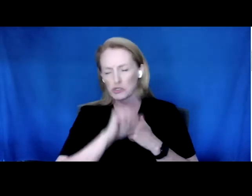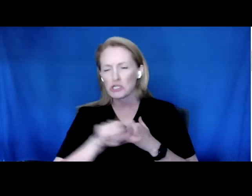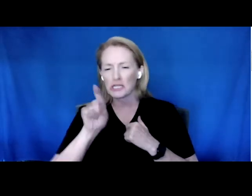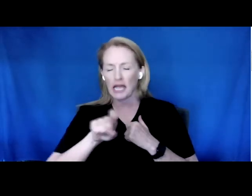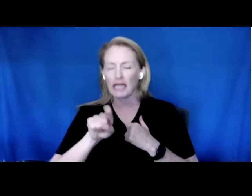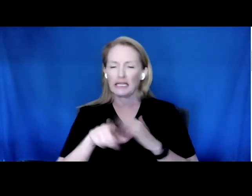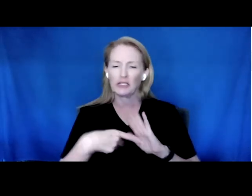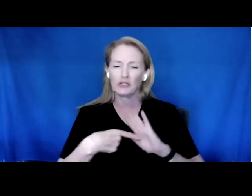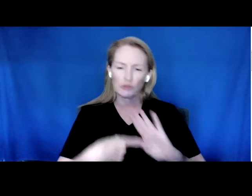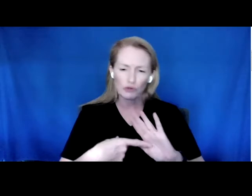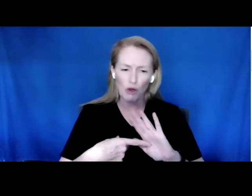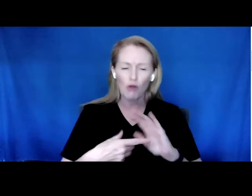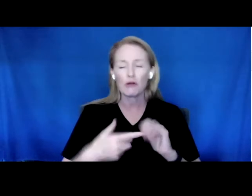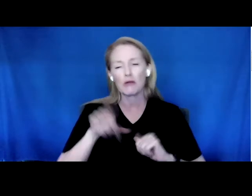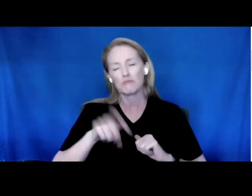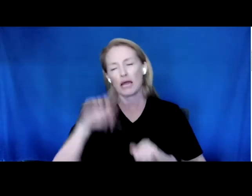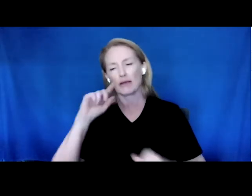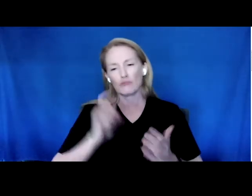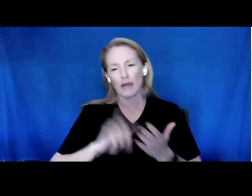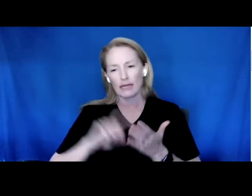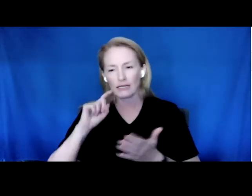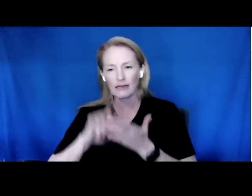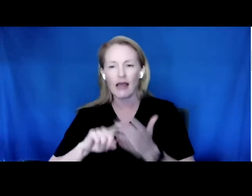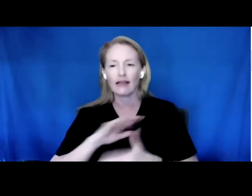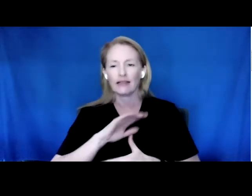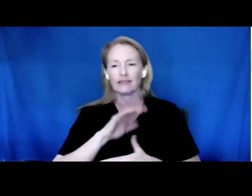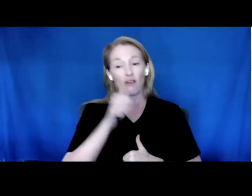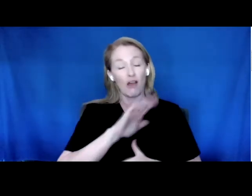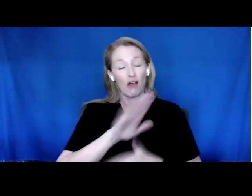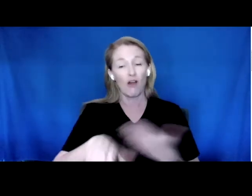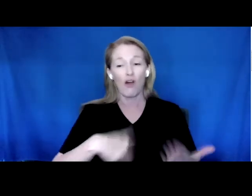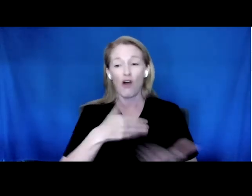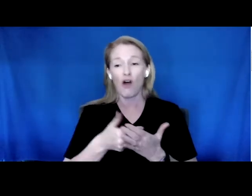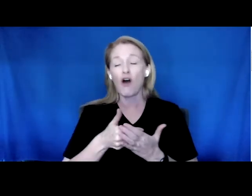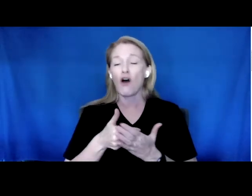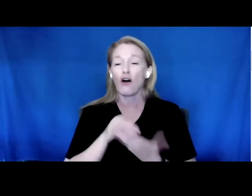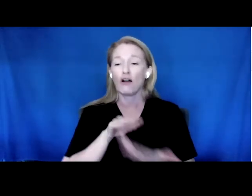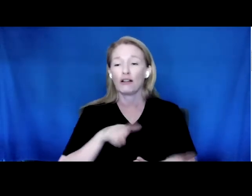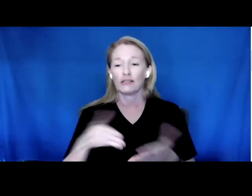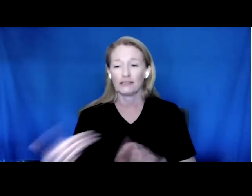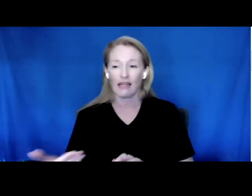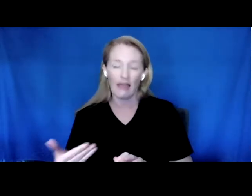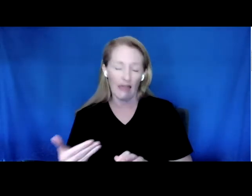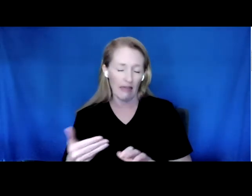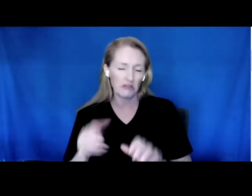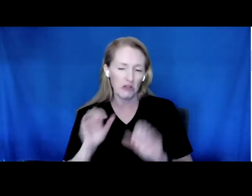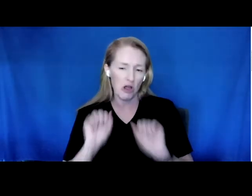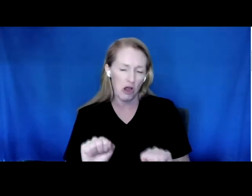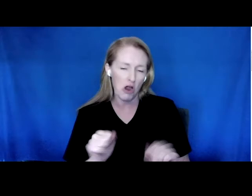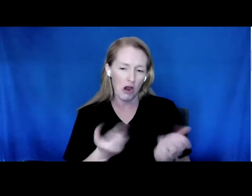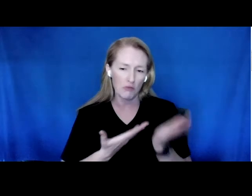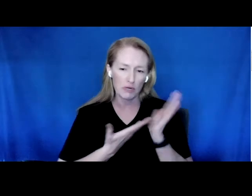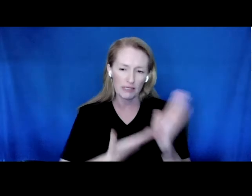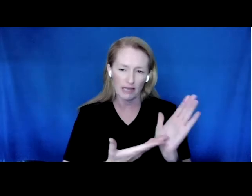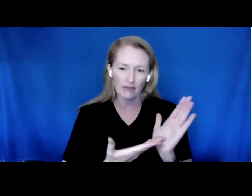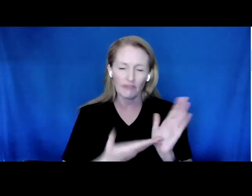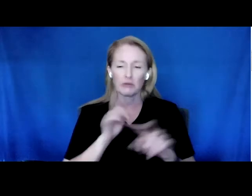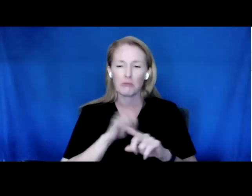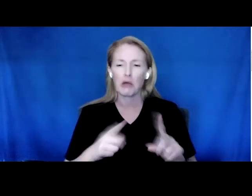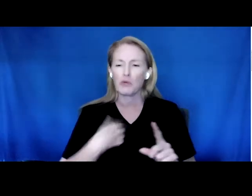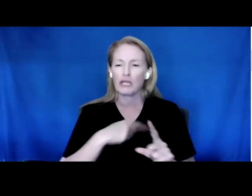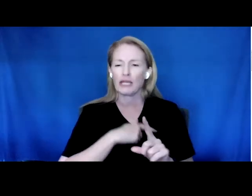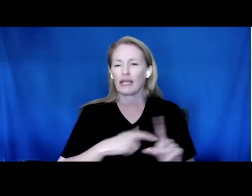deaths are going to be preventable, but we can identify priority populations where excess infant deaths